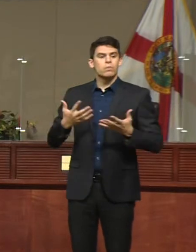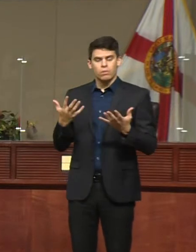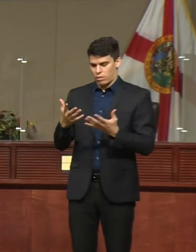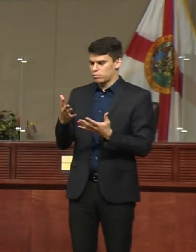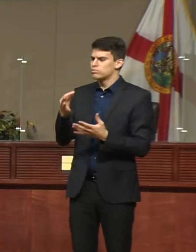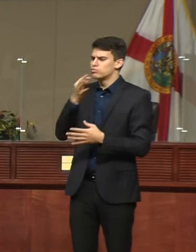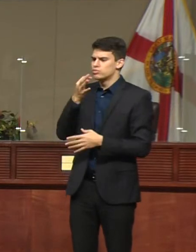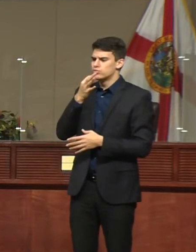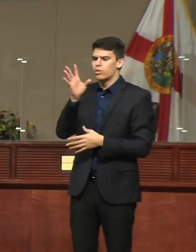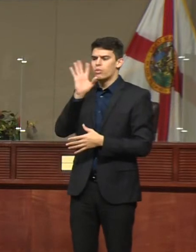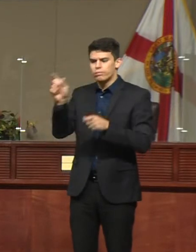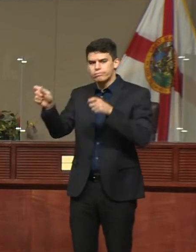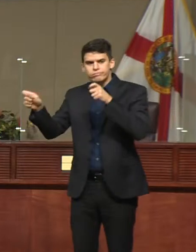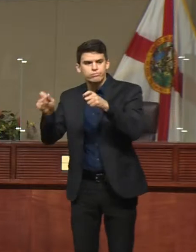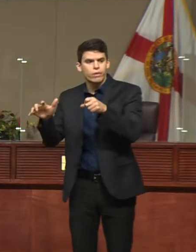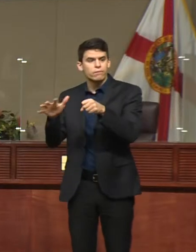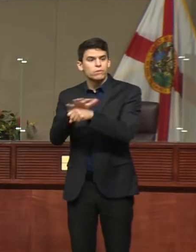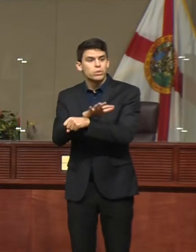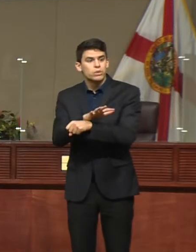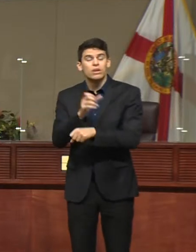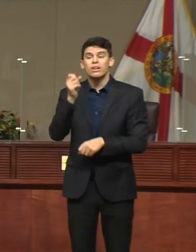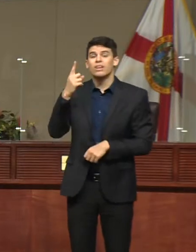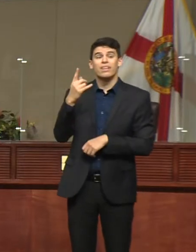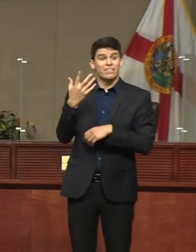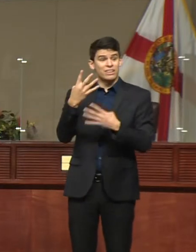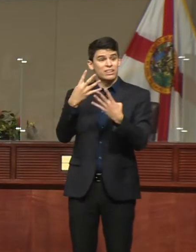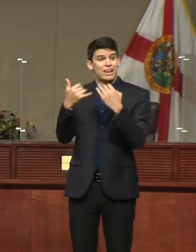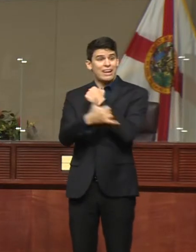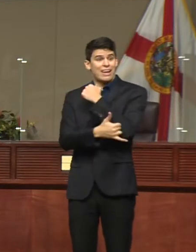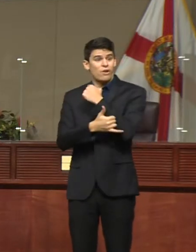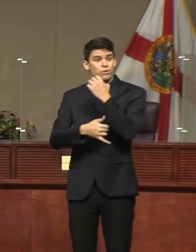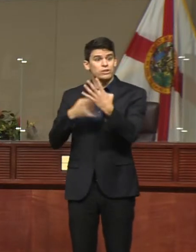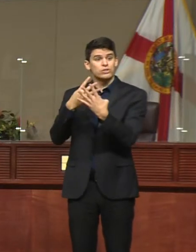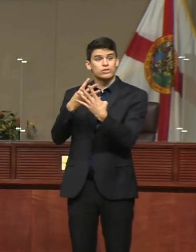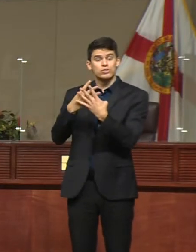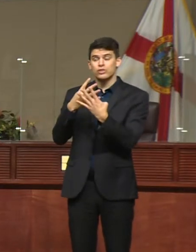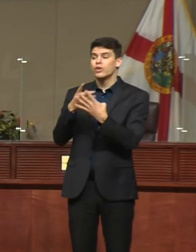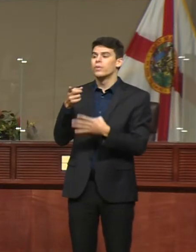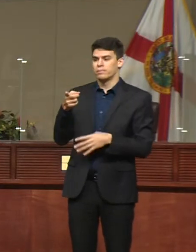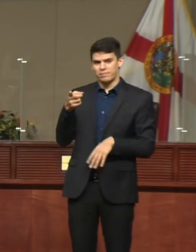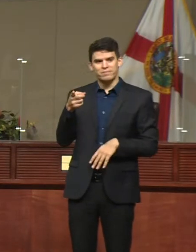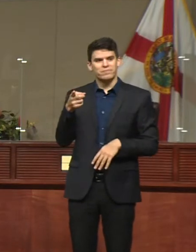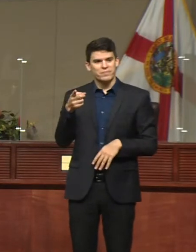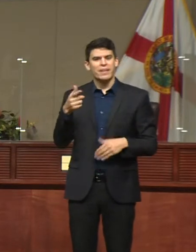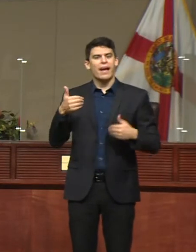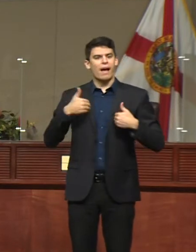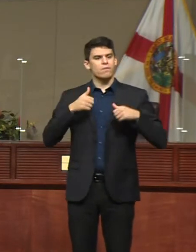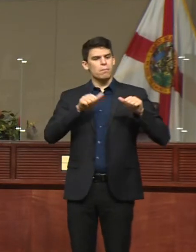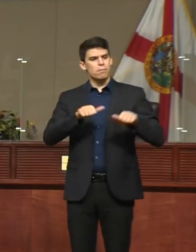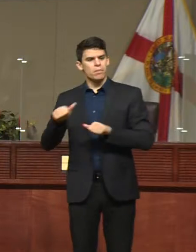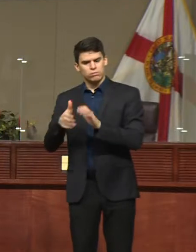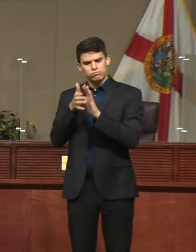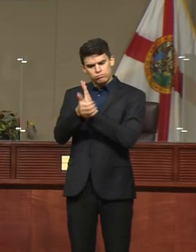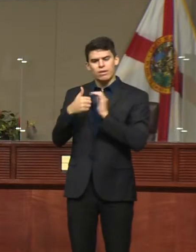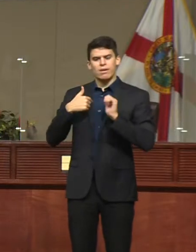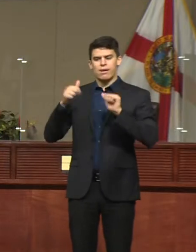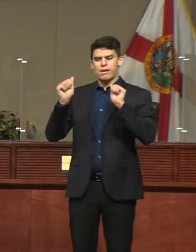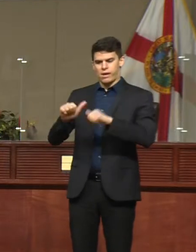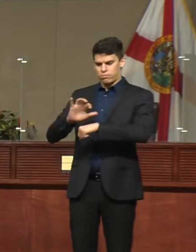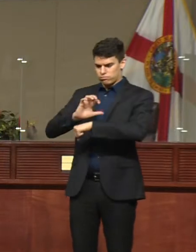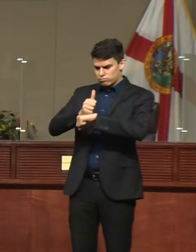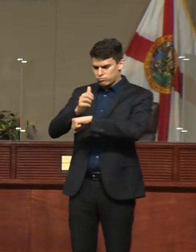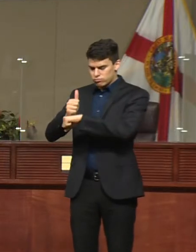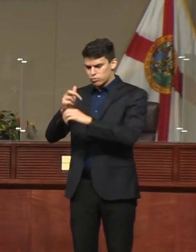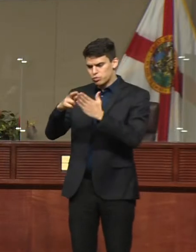jail has demonstrated through this pandemic that they have the ability to implement those measures. We believe that some